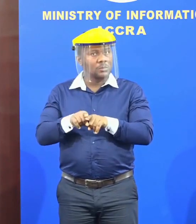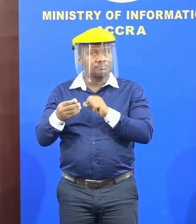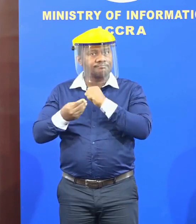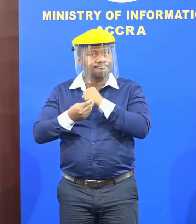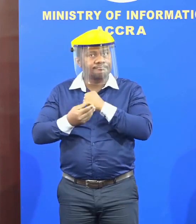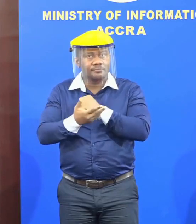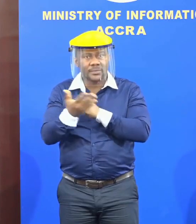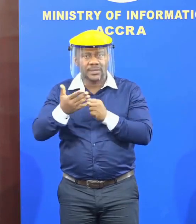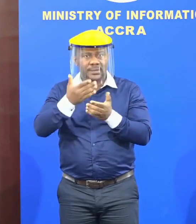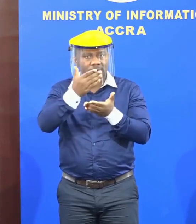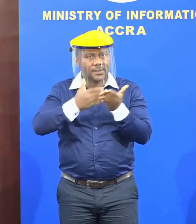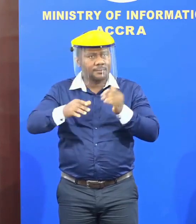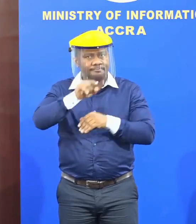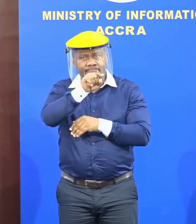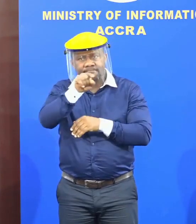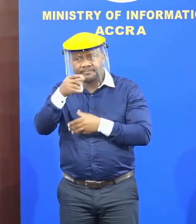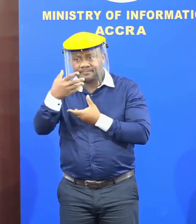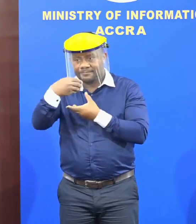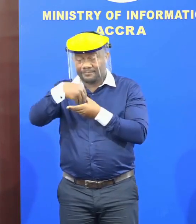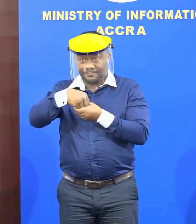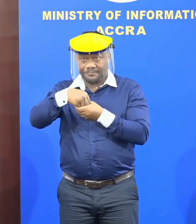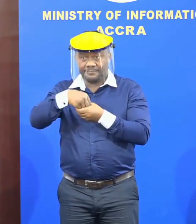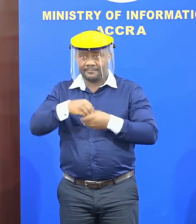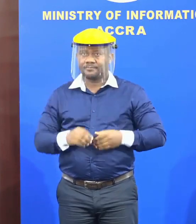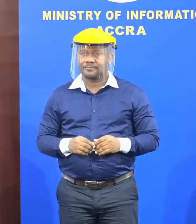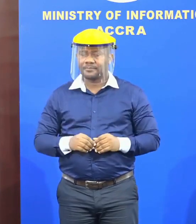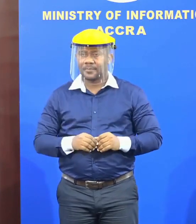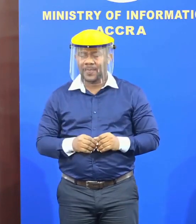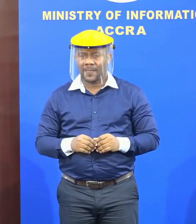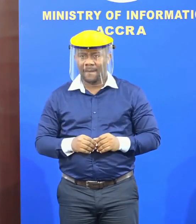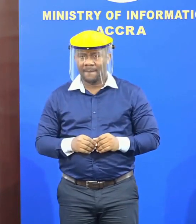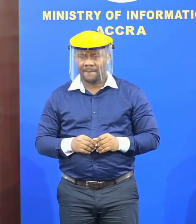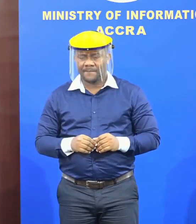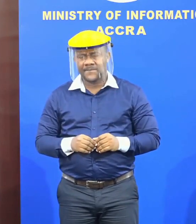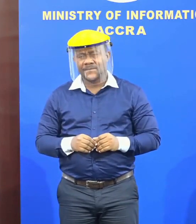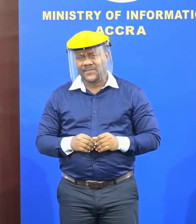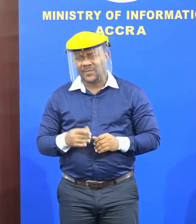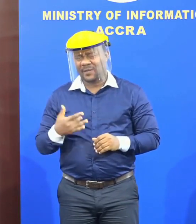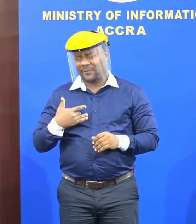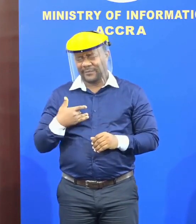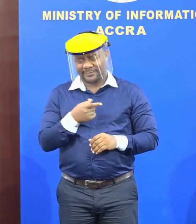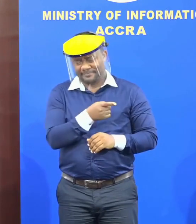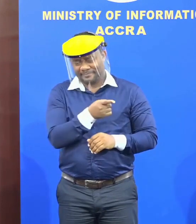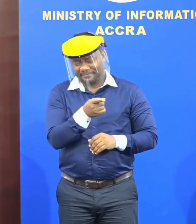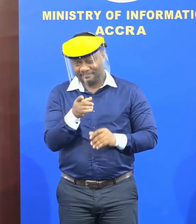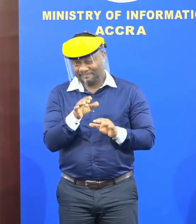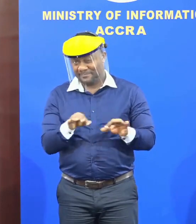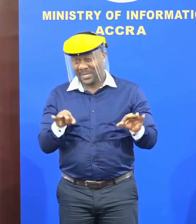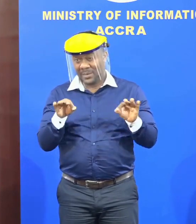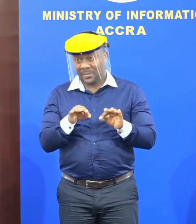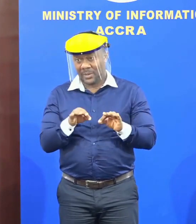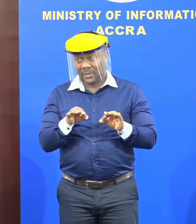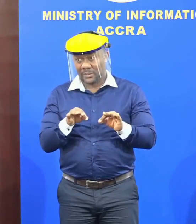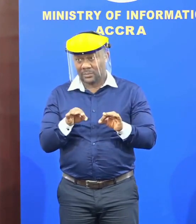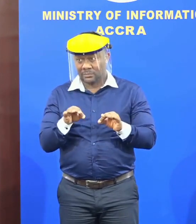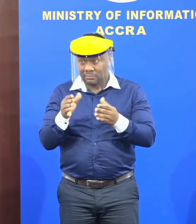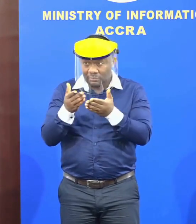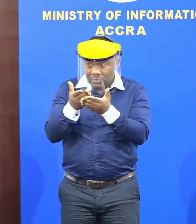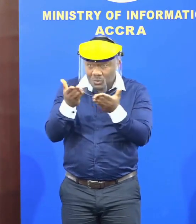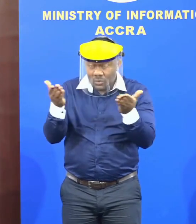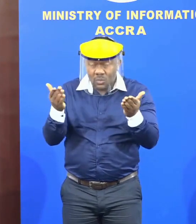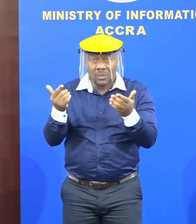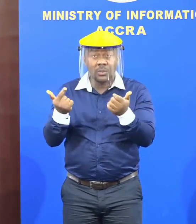joined the campaign. But I want to just go beyond these influential Ghanaians and get every Ghanaian